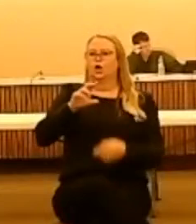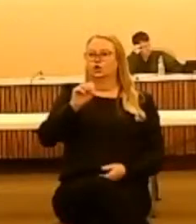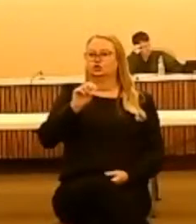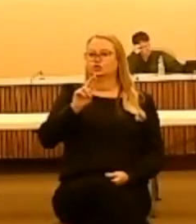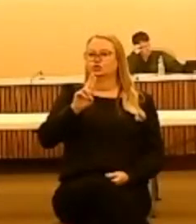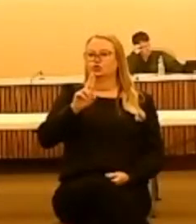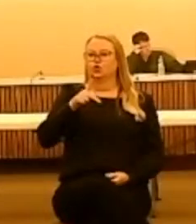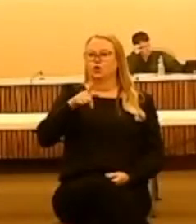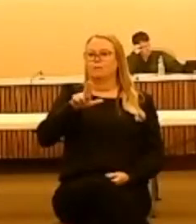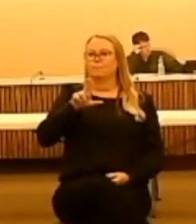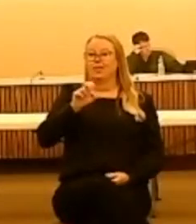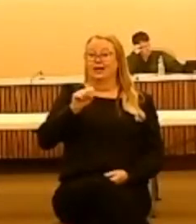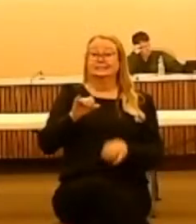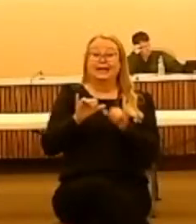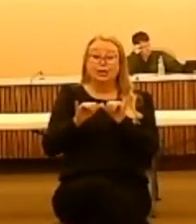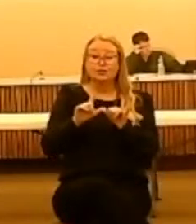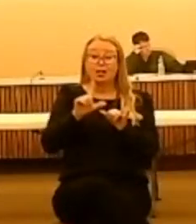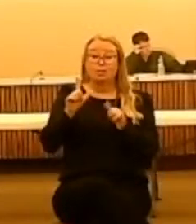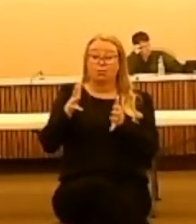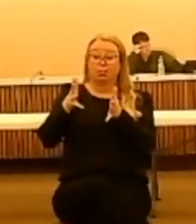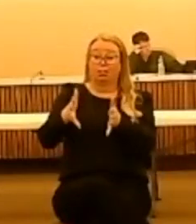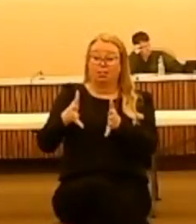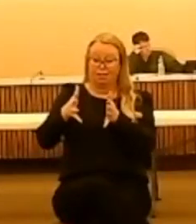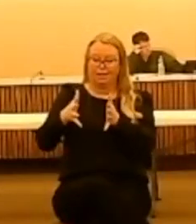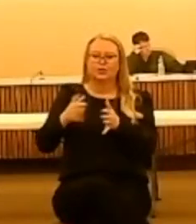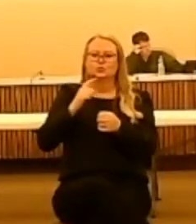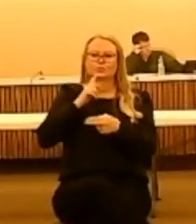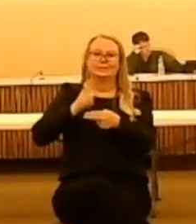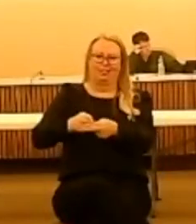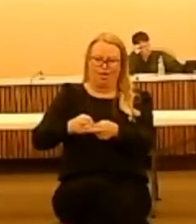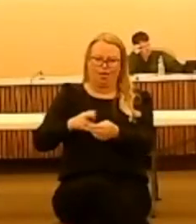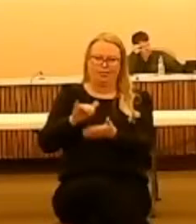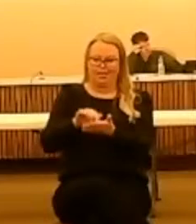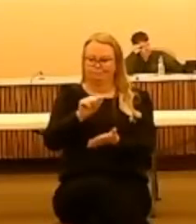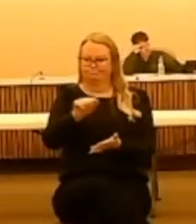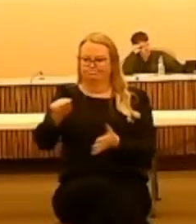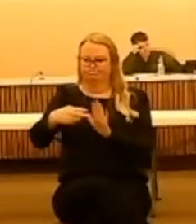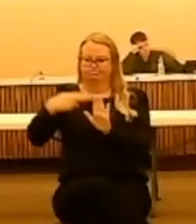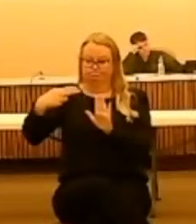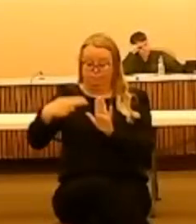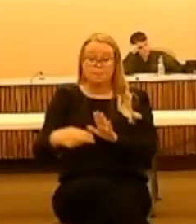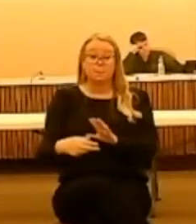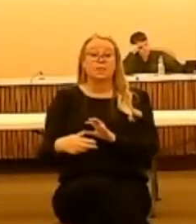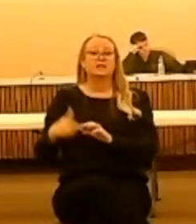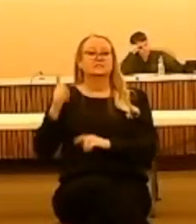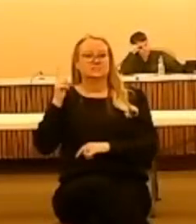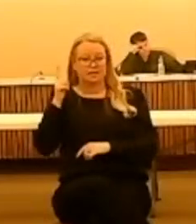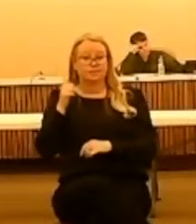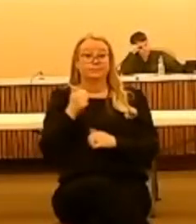from the engineering and library departments. Seconded. Any discussion?